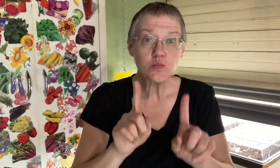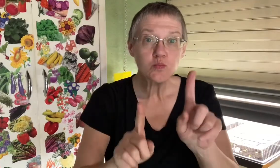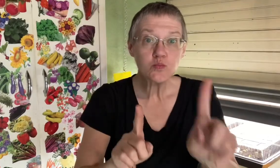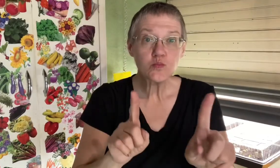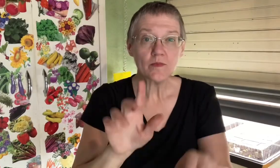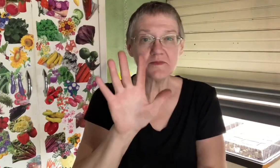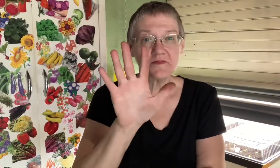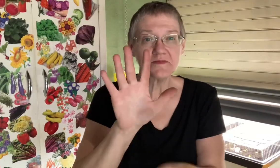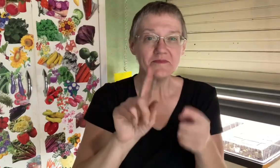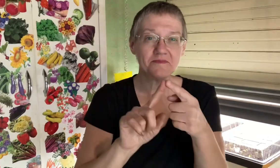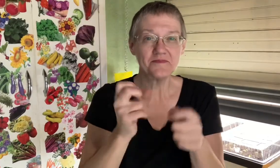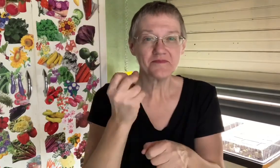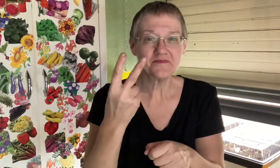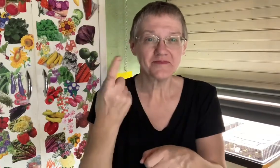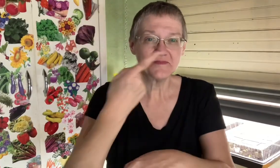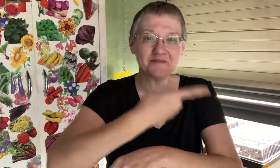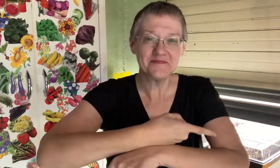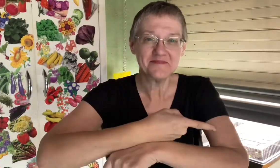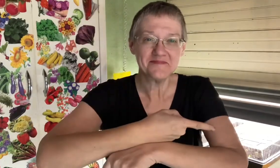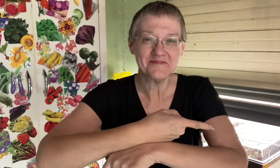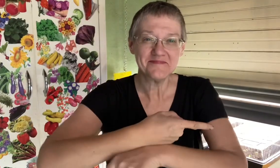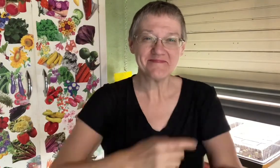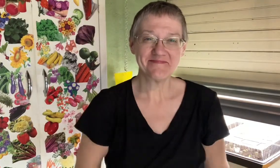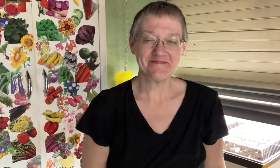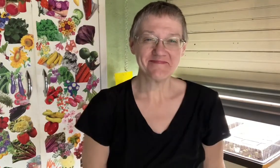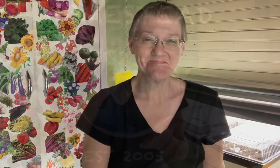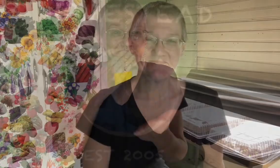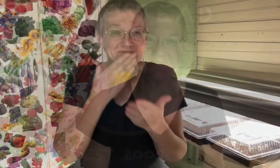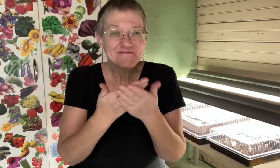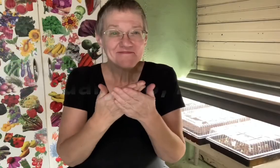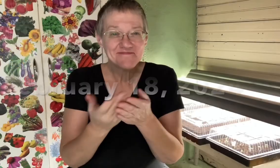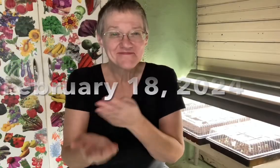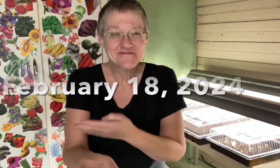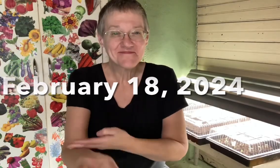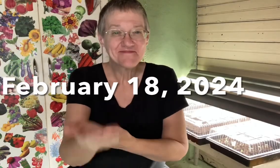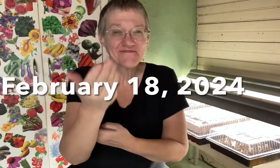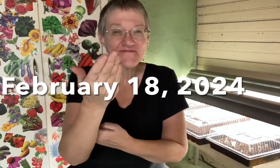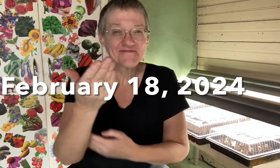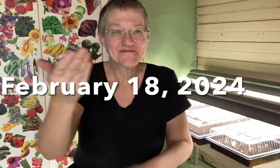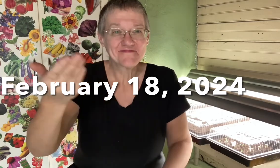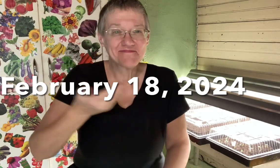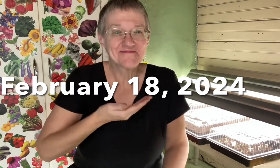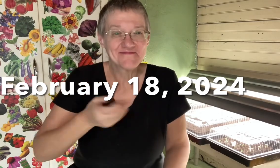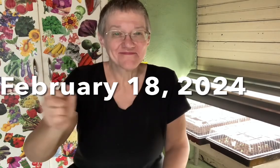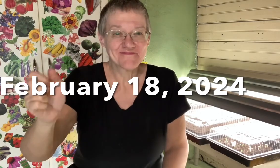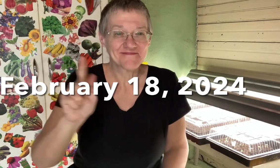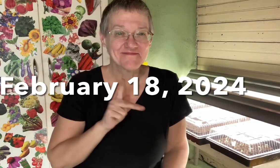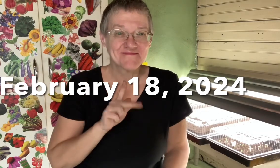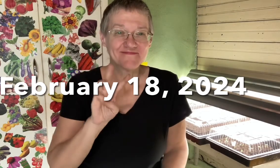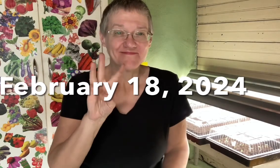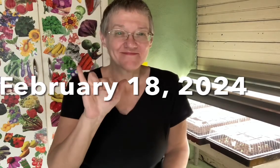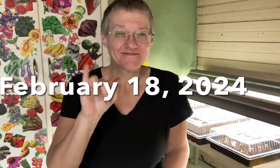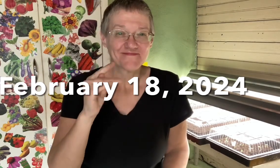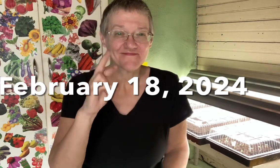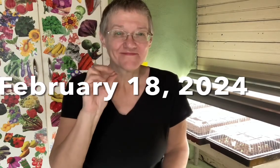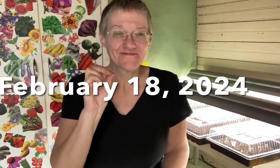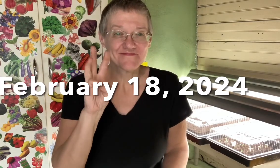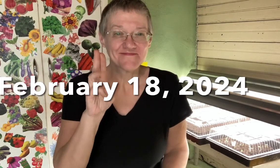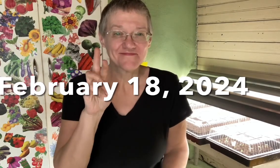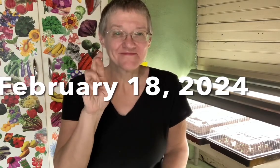They're going to germinate in about 5 to 12 days. Good morning, and welcome back to Withrow